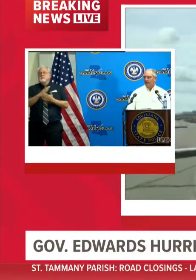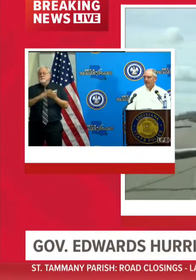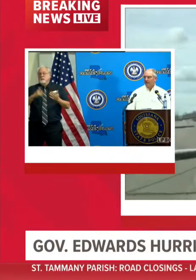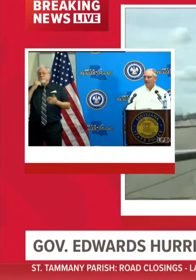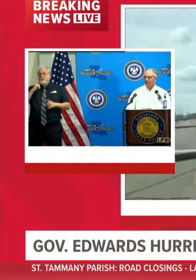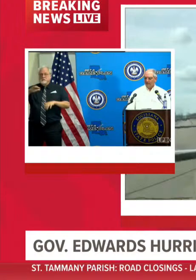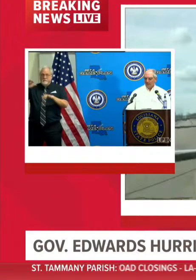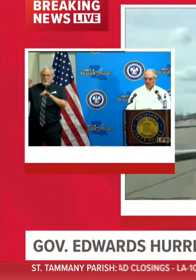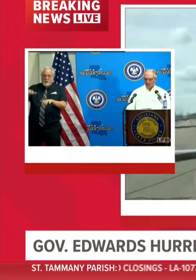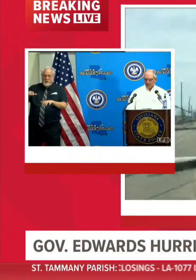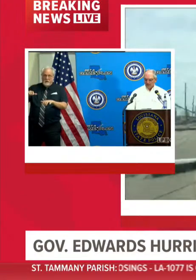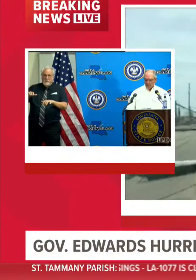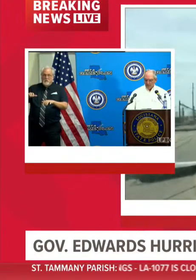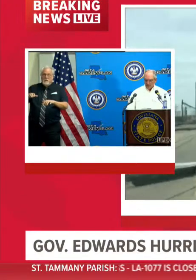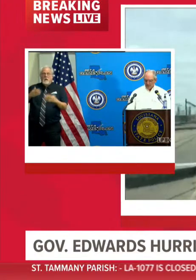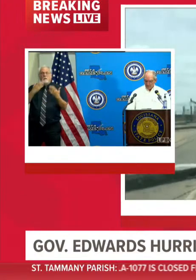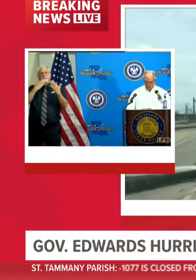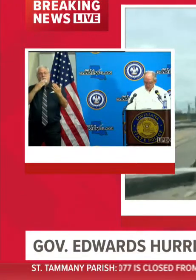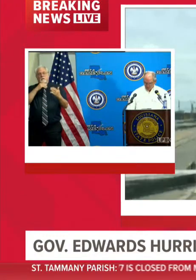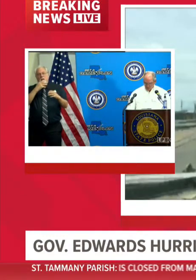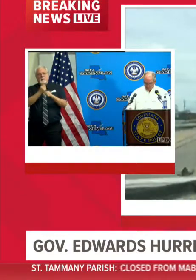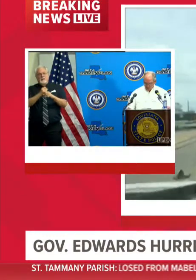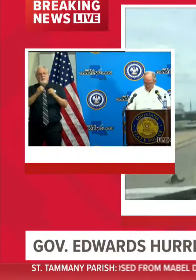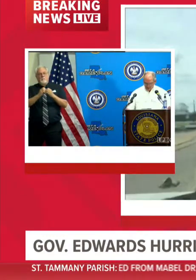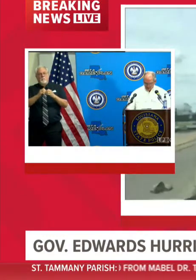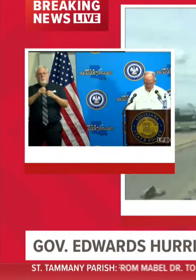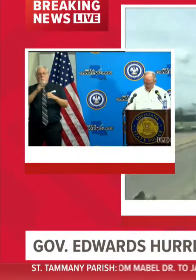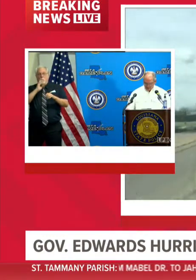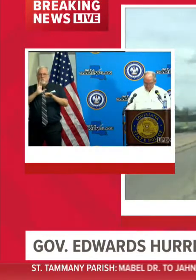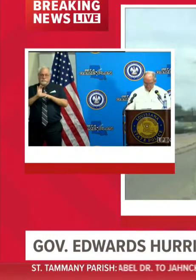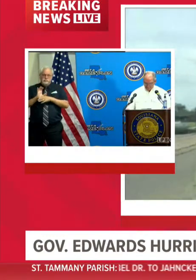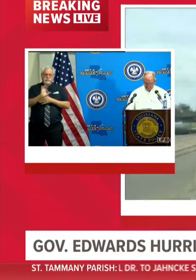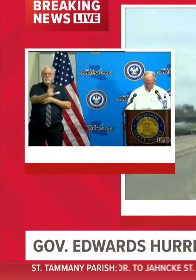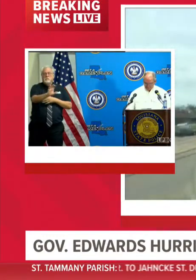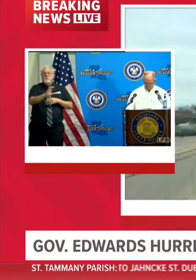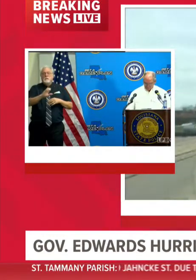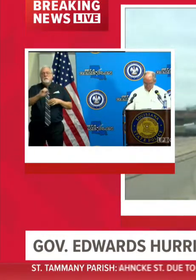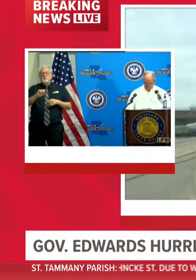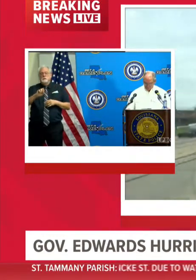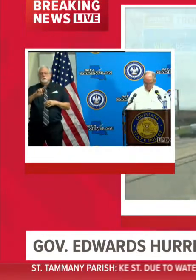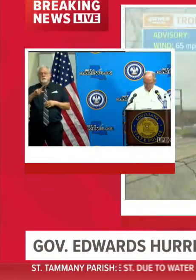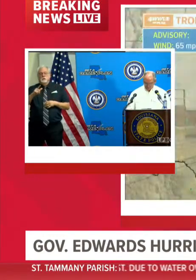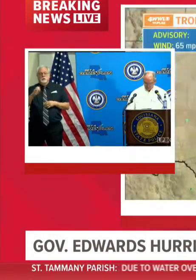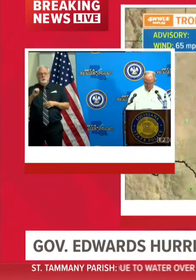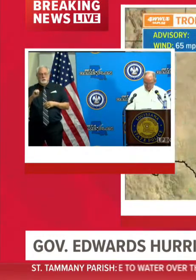of the rain. We're thankful we didn't get more storm surge than we did.